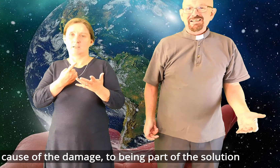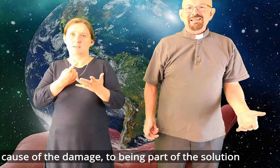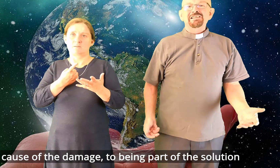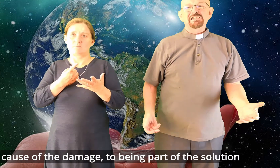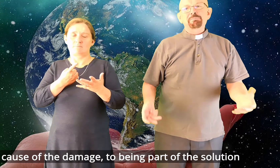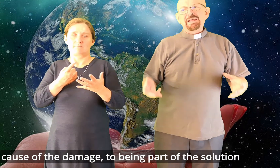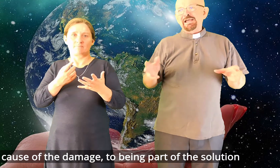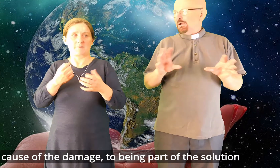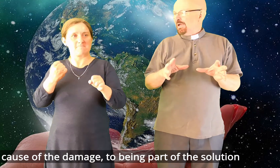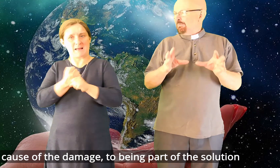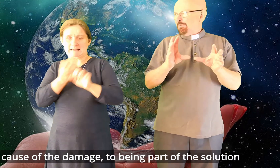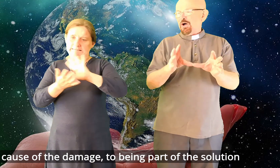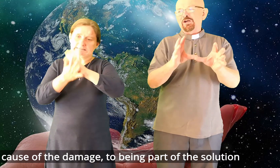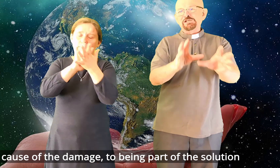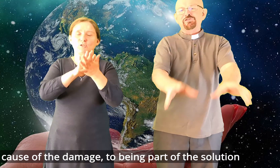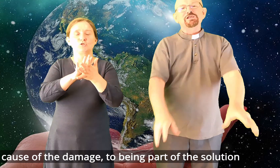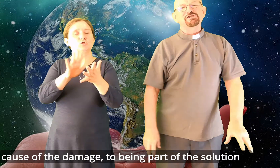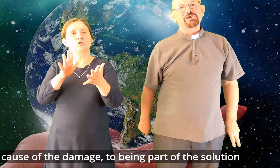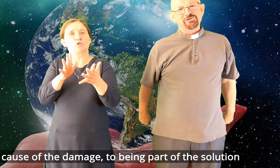to being part of the solution?